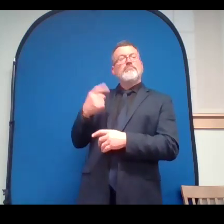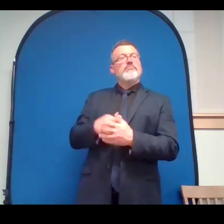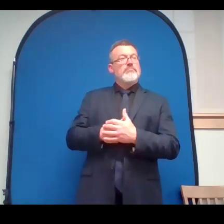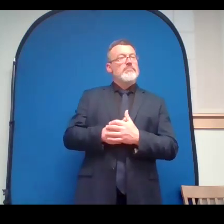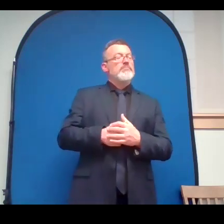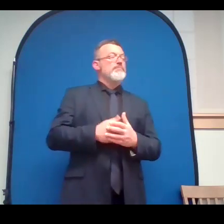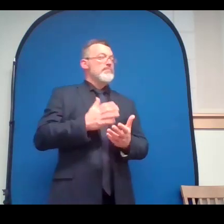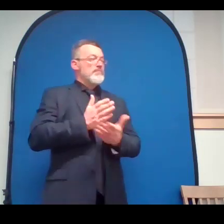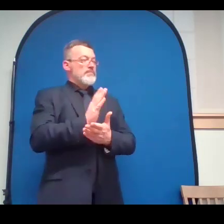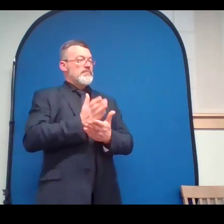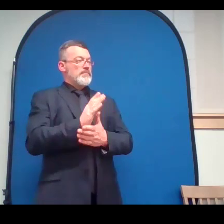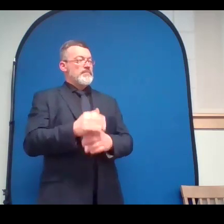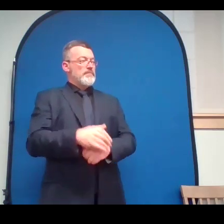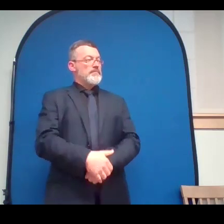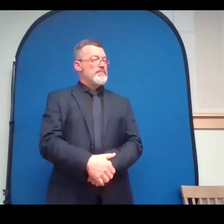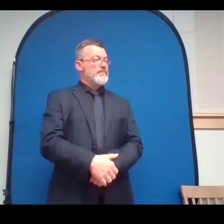So